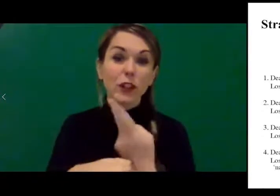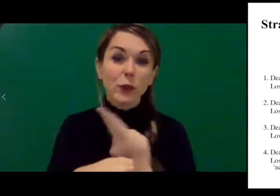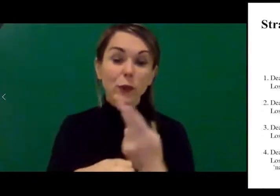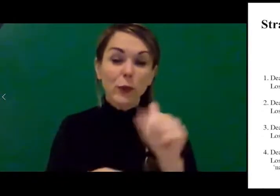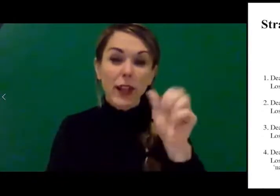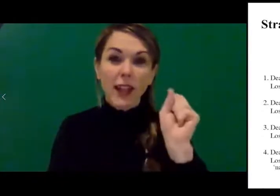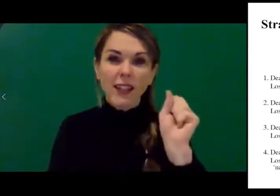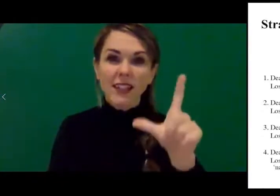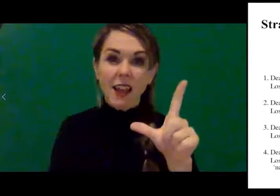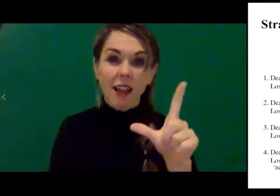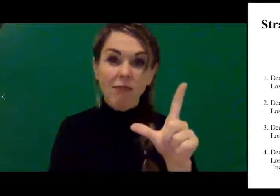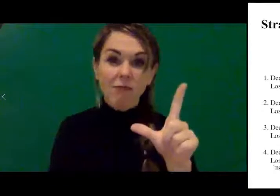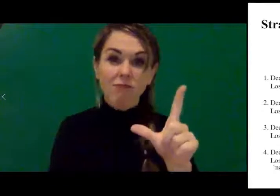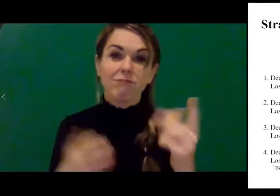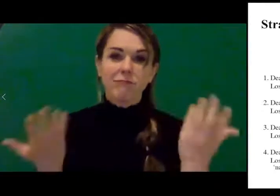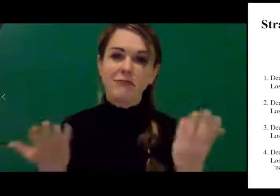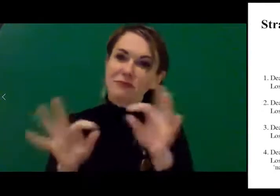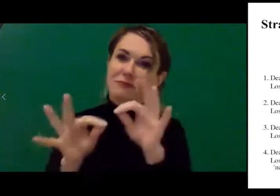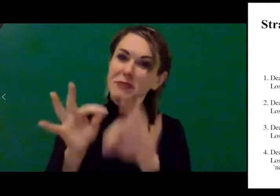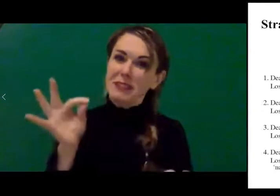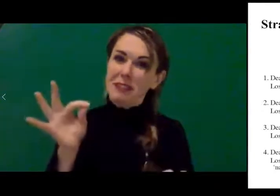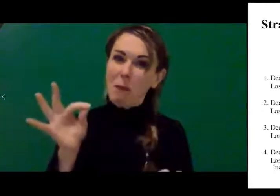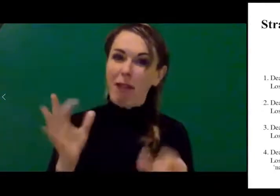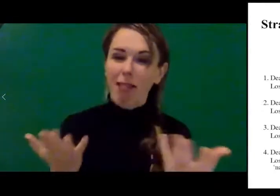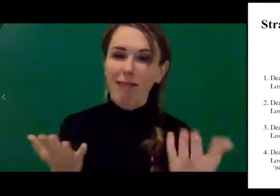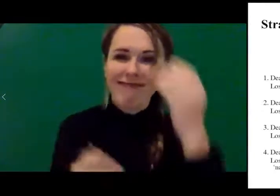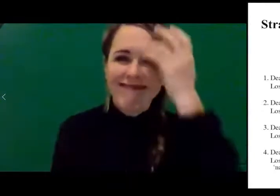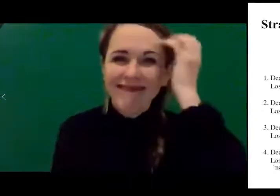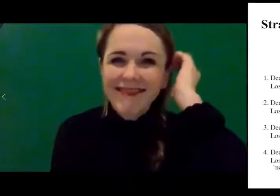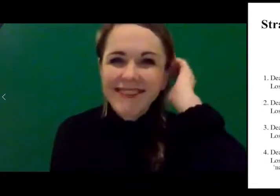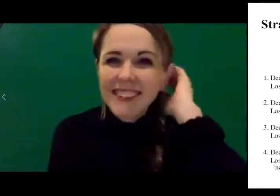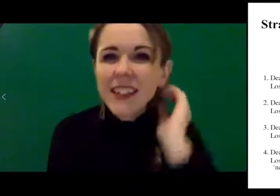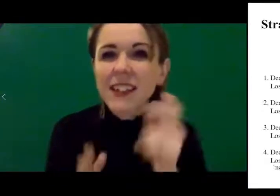Seems simple. Principle number 2,